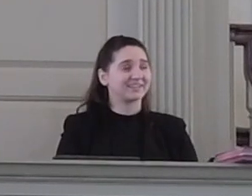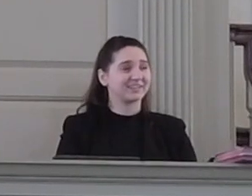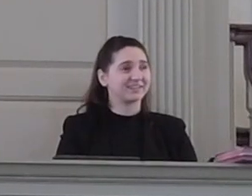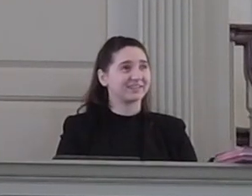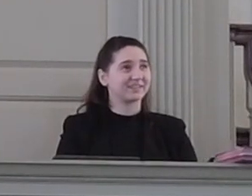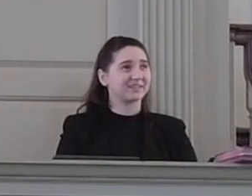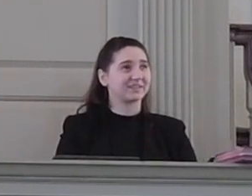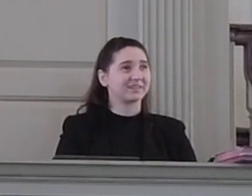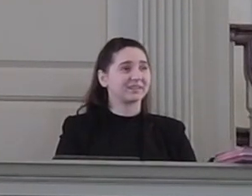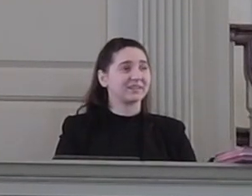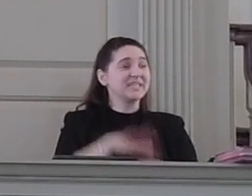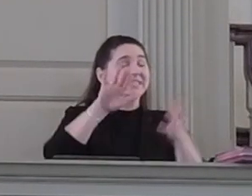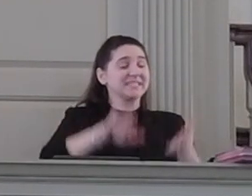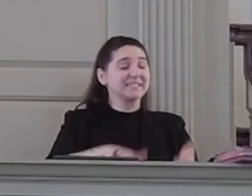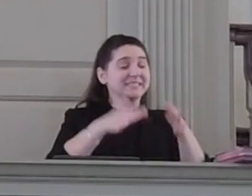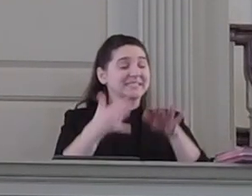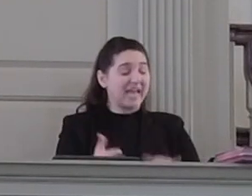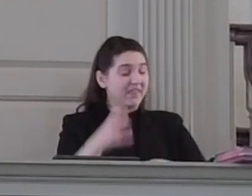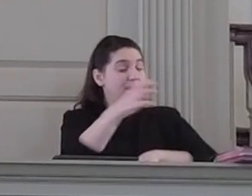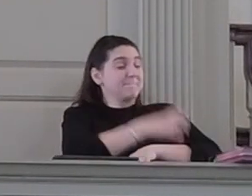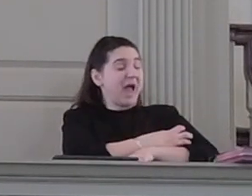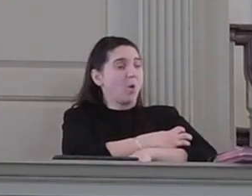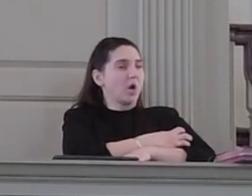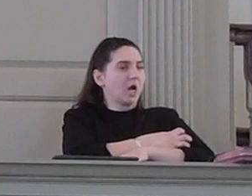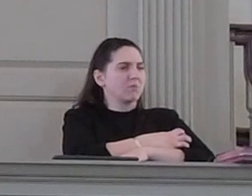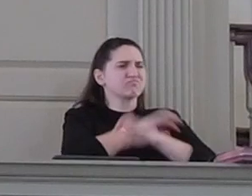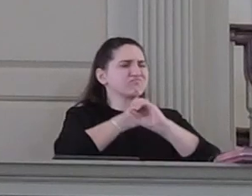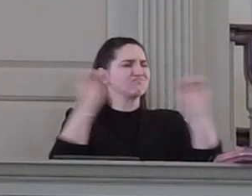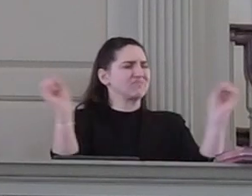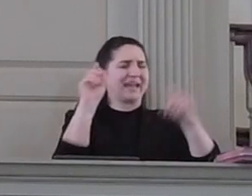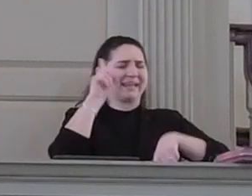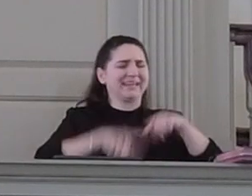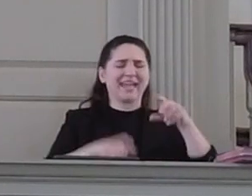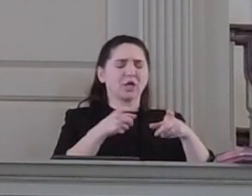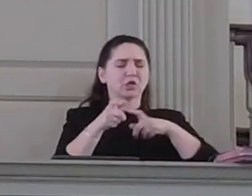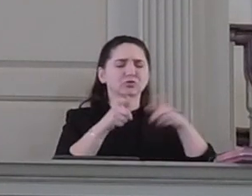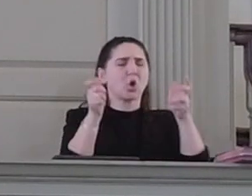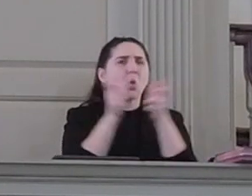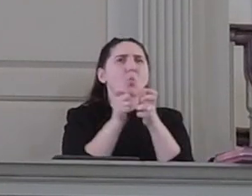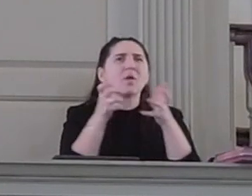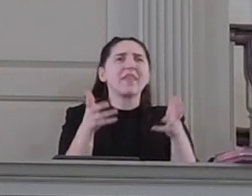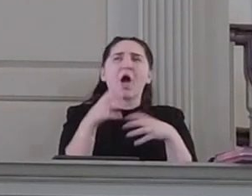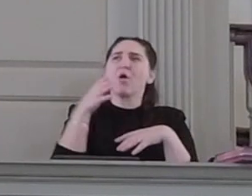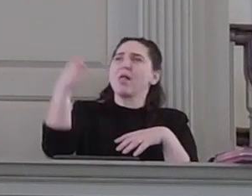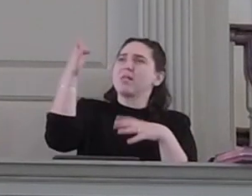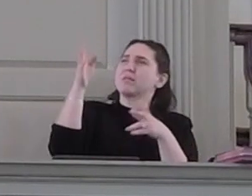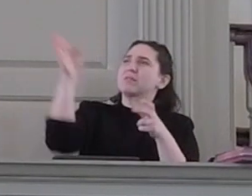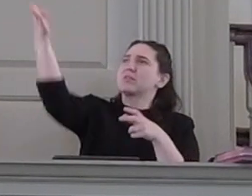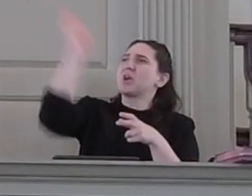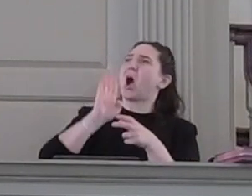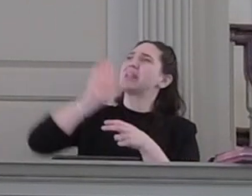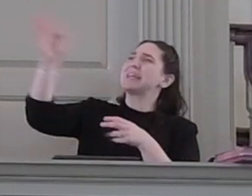That death has no power over the love of God. That they had nothing to fear.